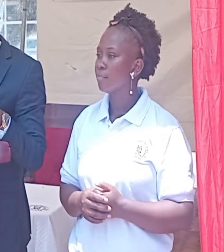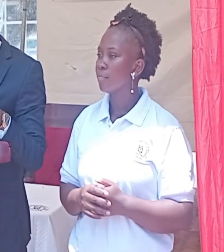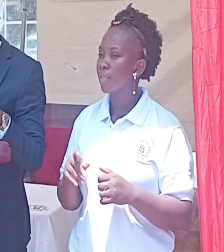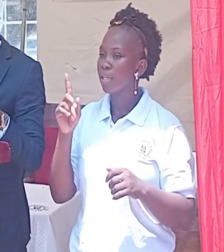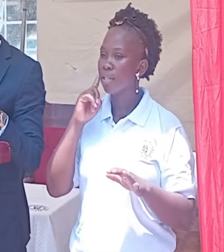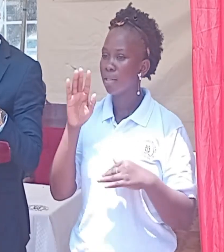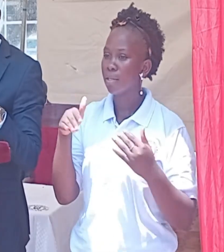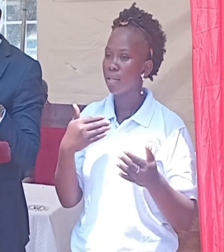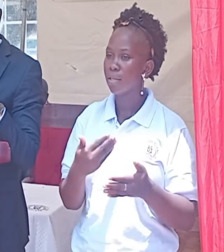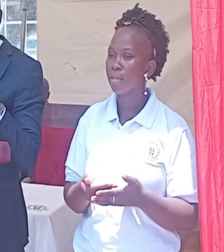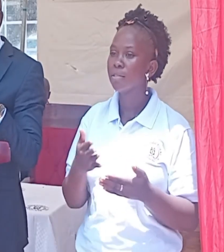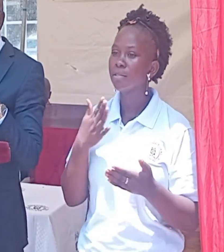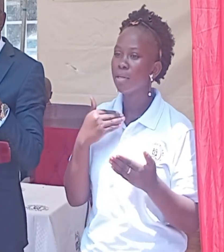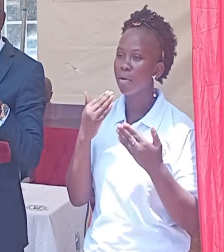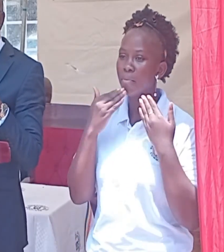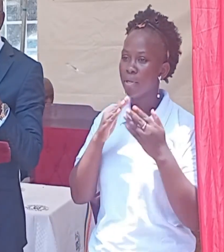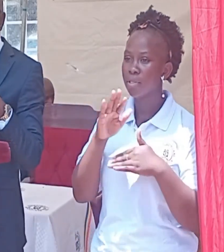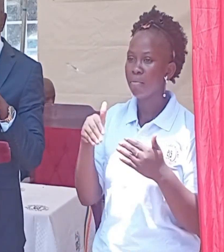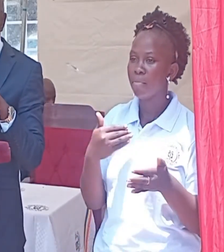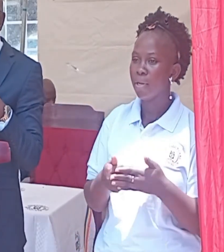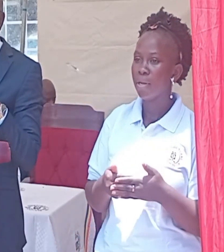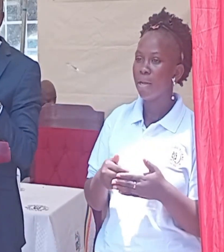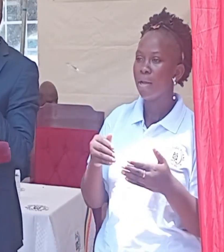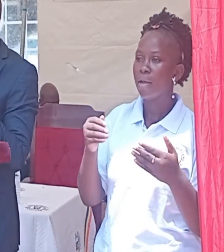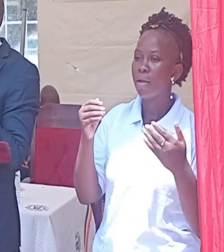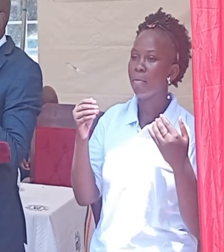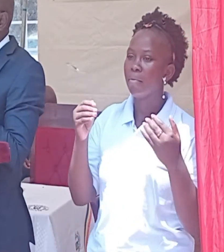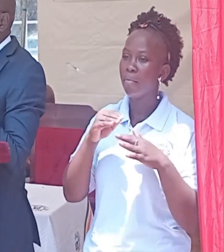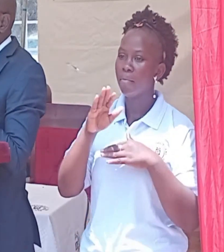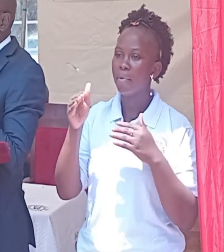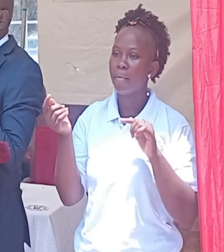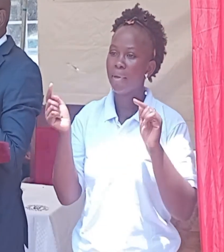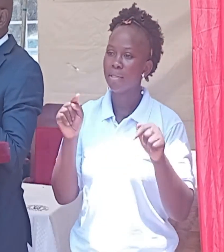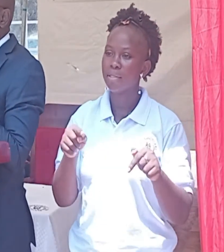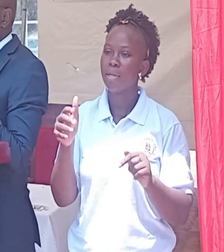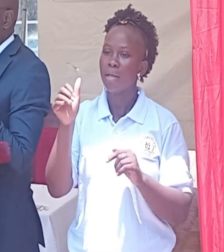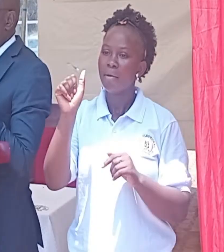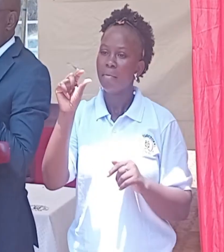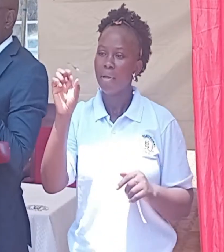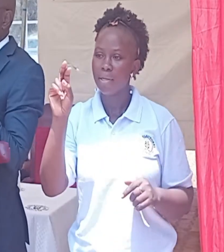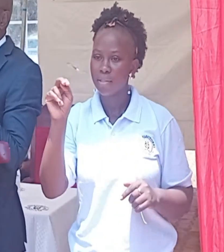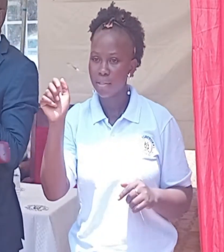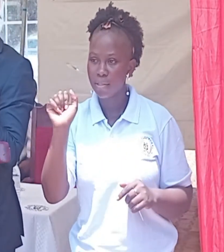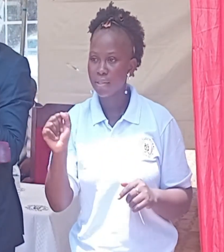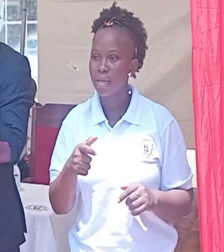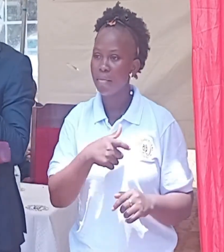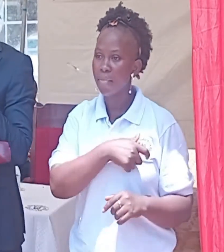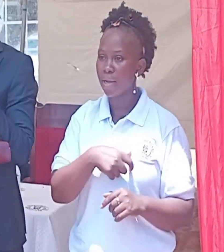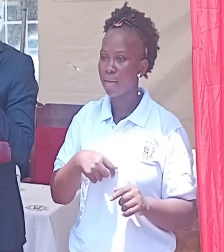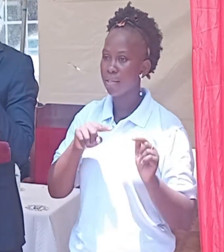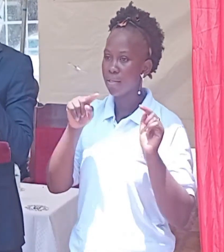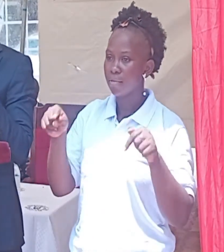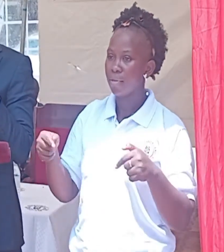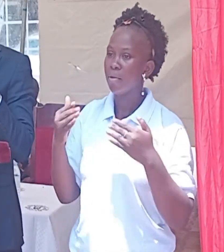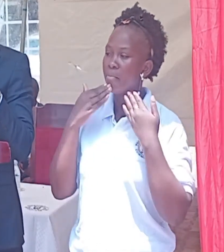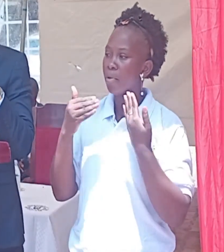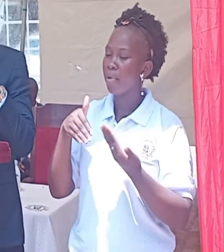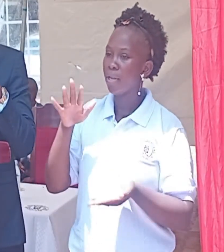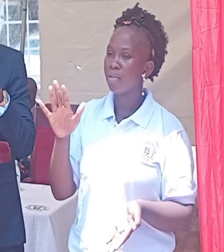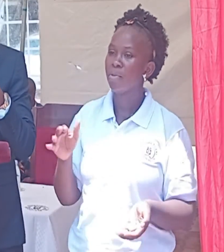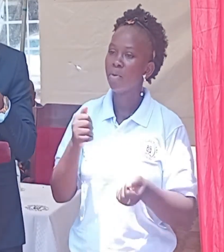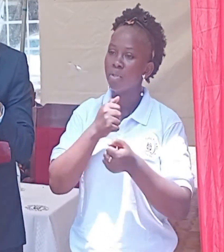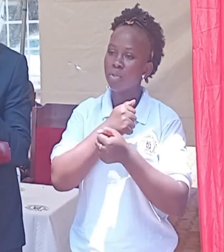Ndowooza byebyo. Njagala kubeebaza mwenna abamawulire abazze, mwebale nnyo ba agents ba candidates abazze, mwebale nnyo bannange.